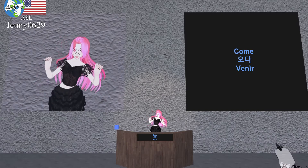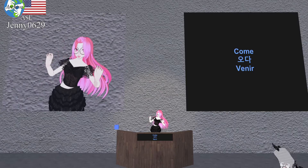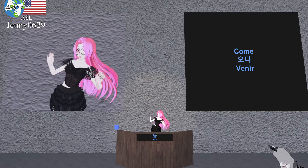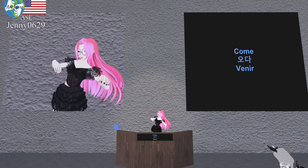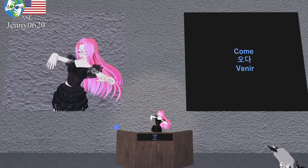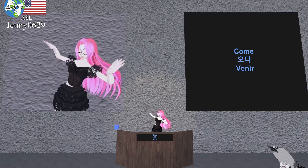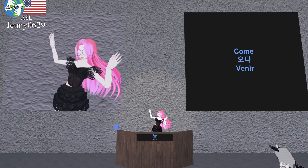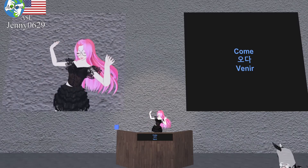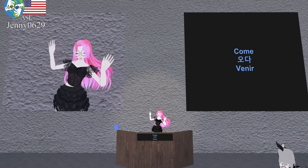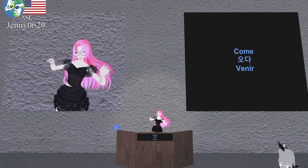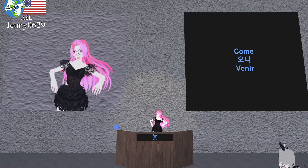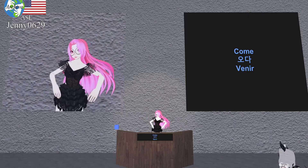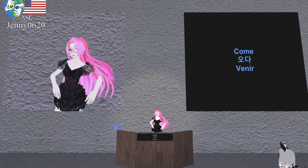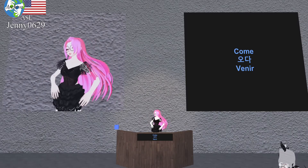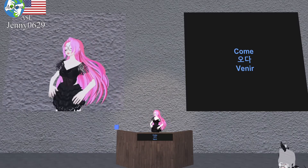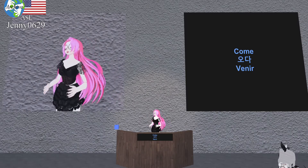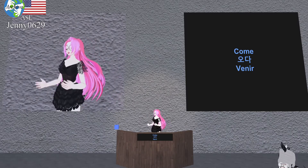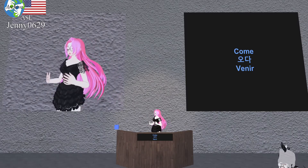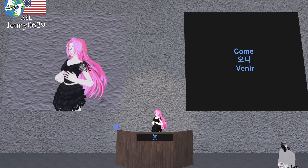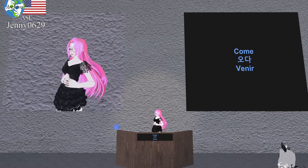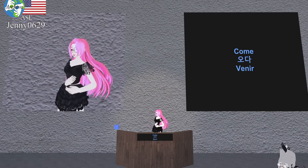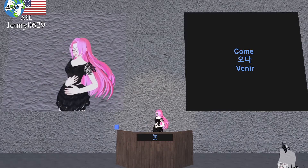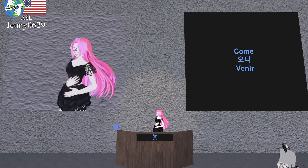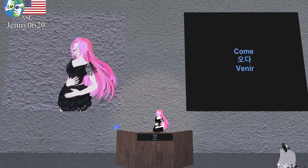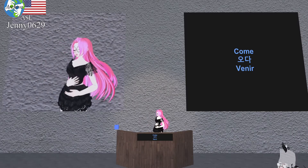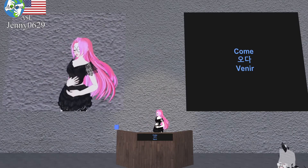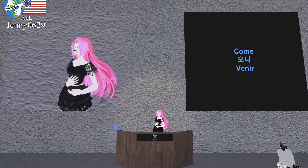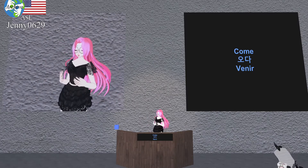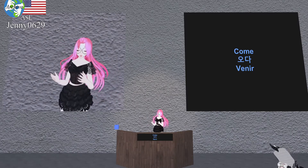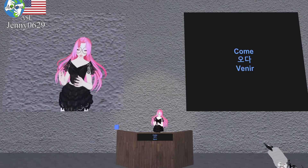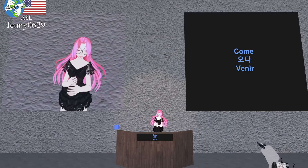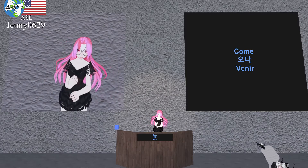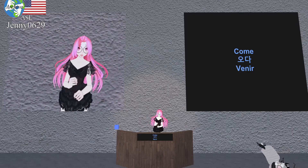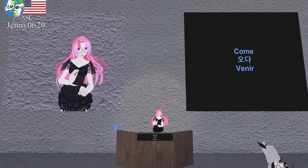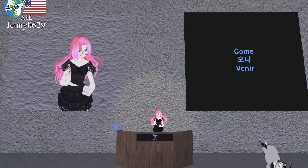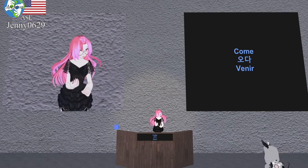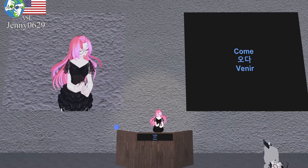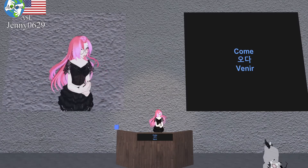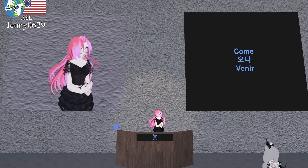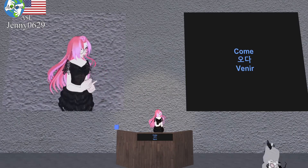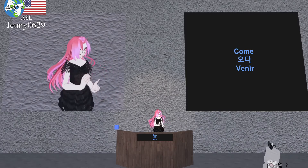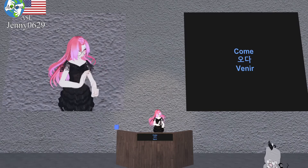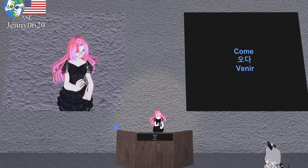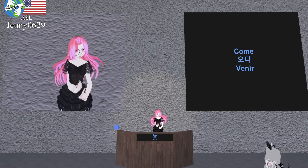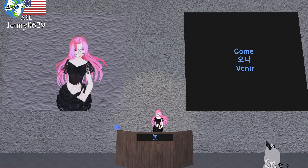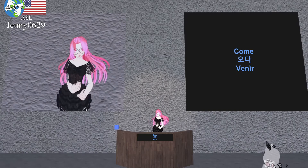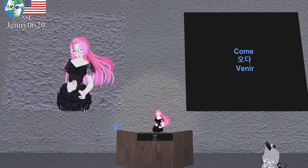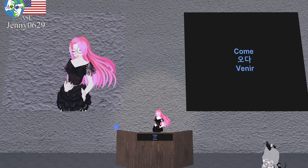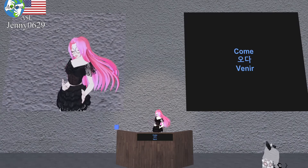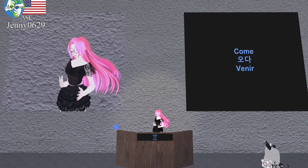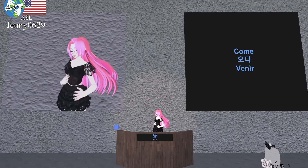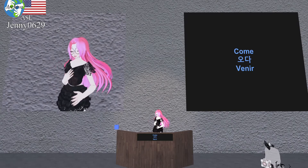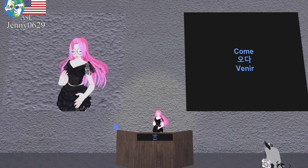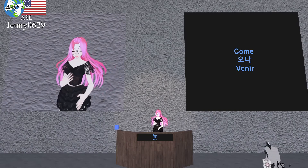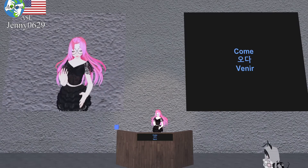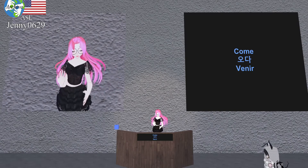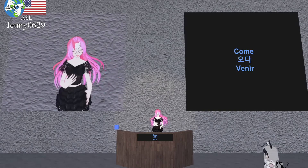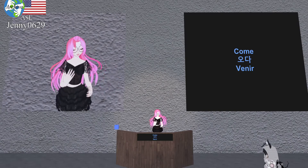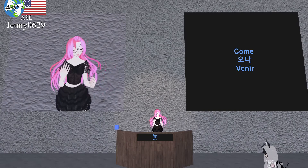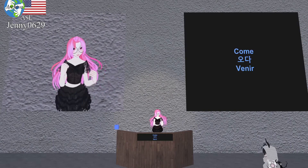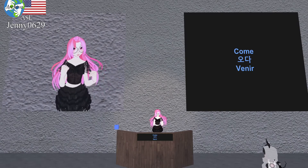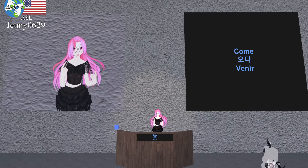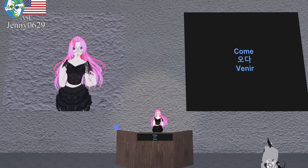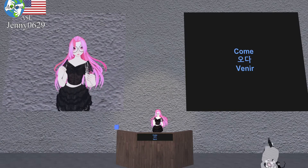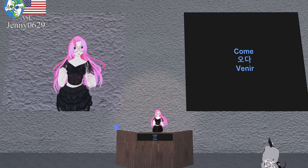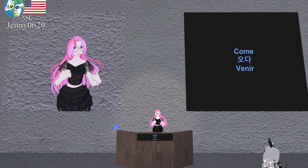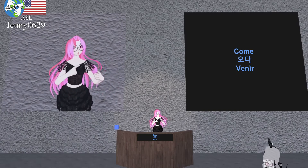blabber my mouth off about things that I shouldn't, you know. You guys are the best, and you are what make our community. So please,